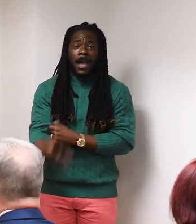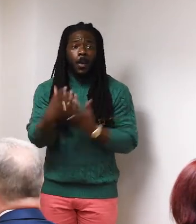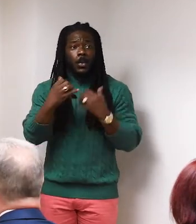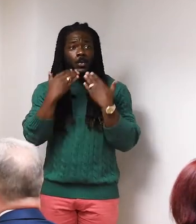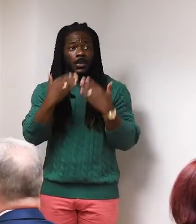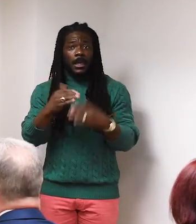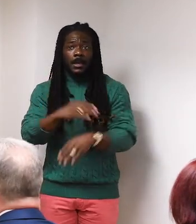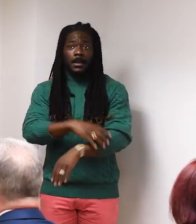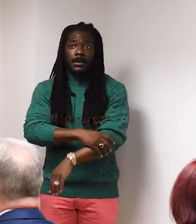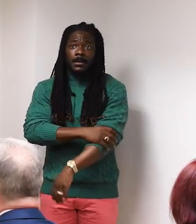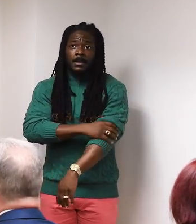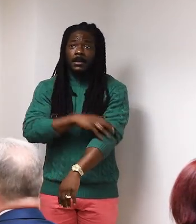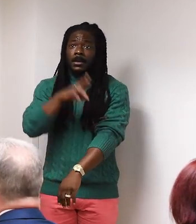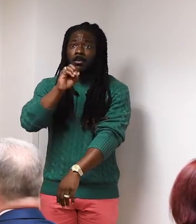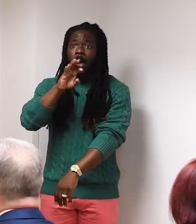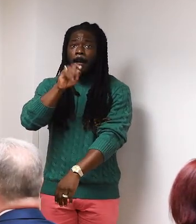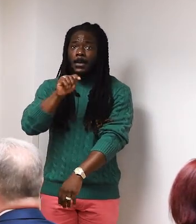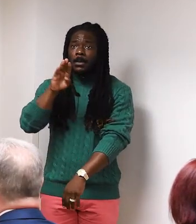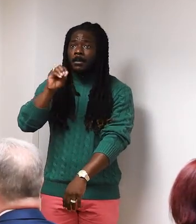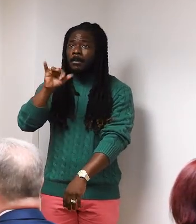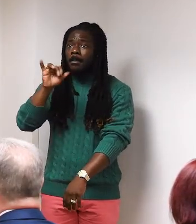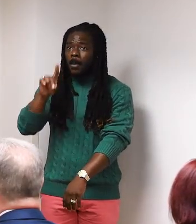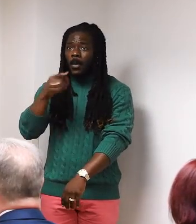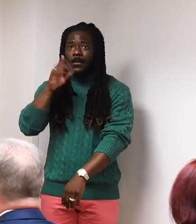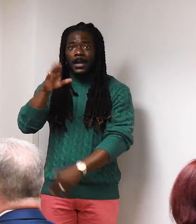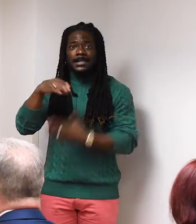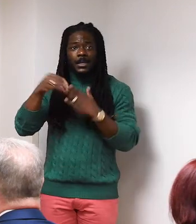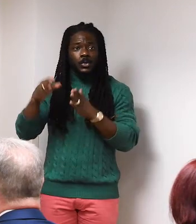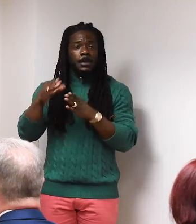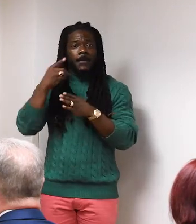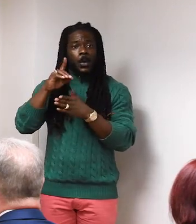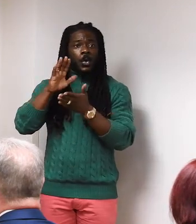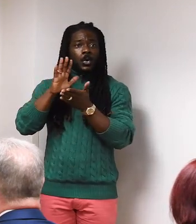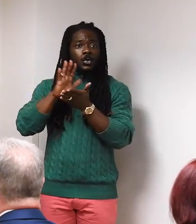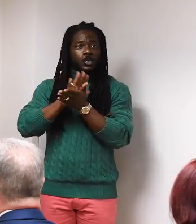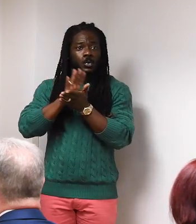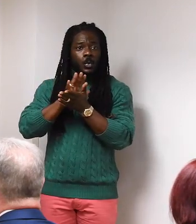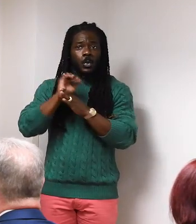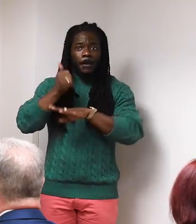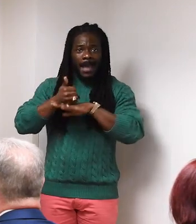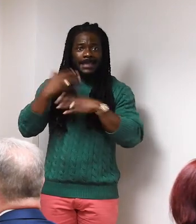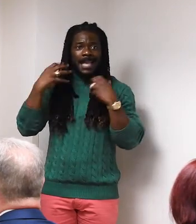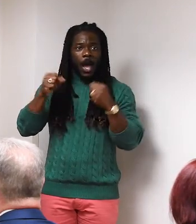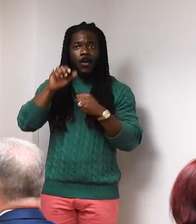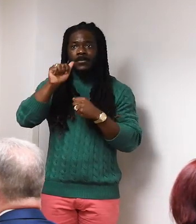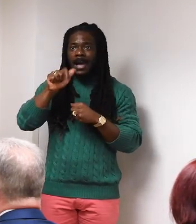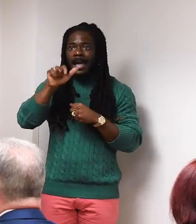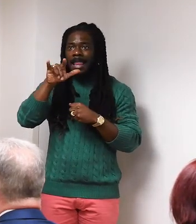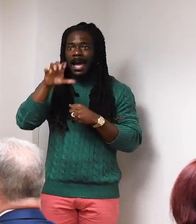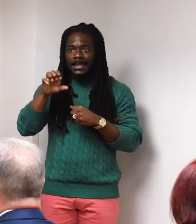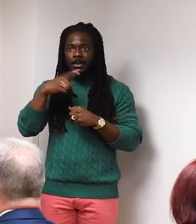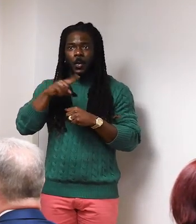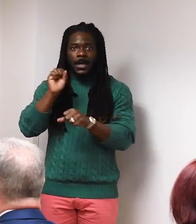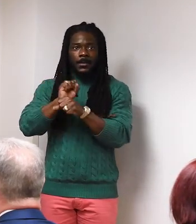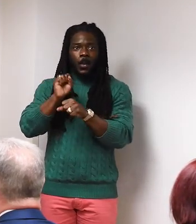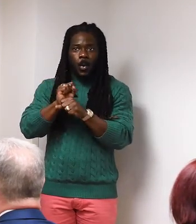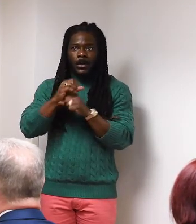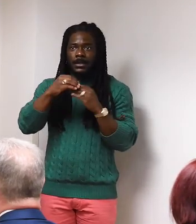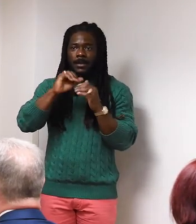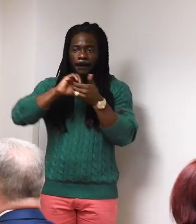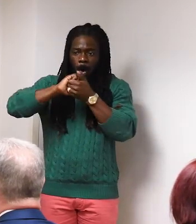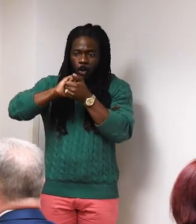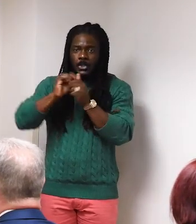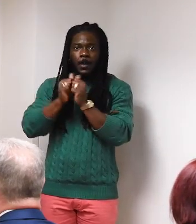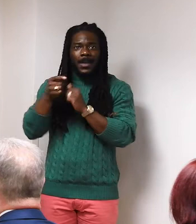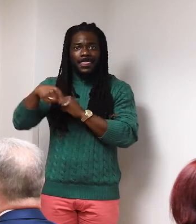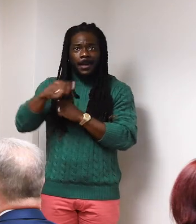thank Robert Boyd for his leadership of the School-Based Health Alliance. We've worked in partnership with them for many,